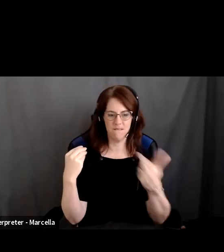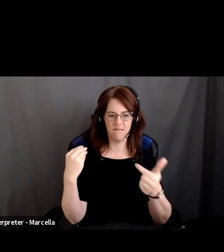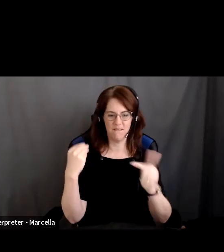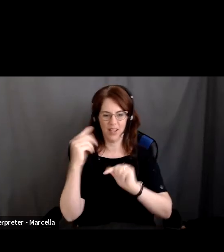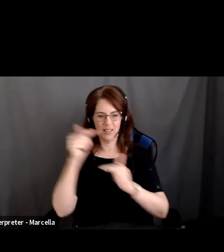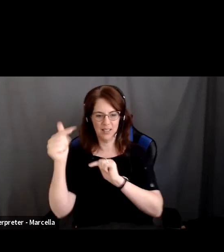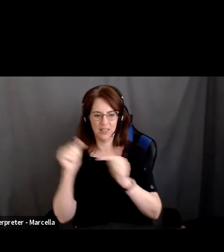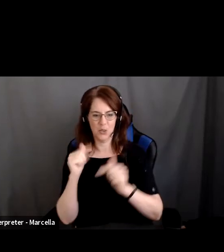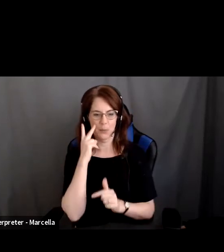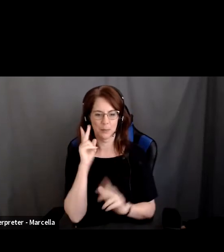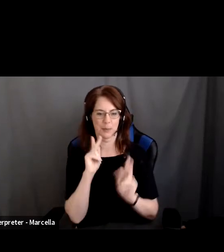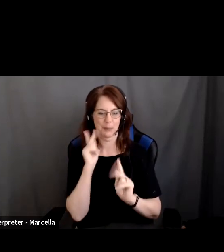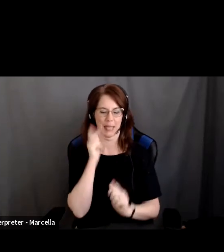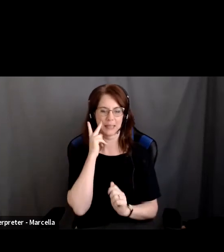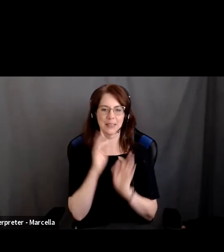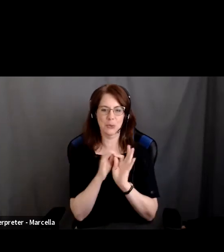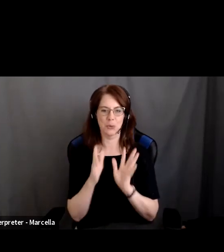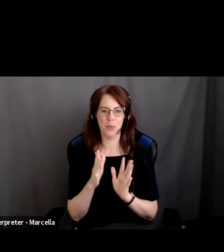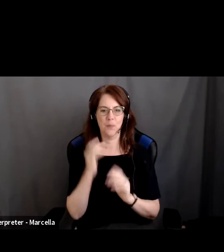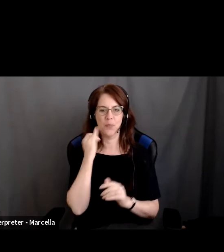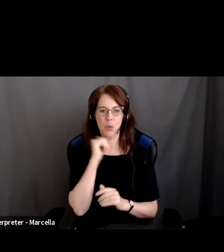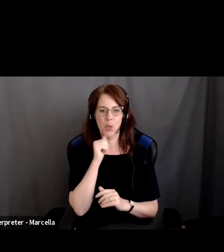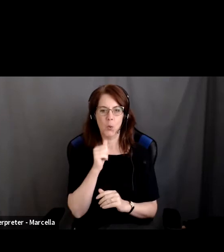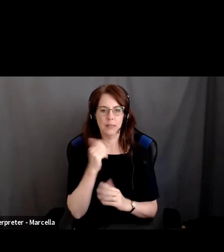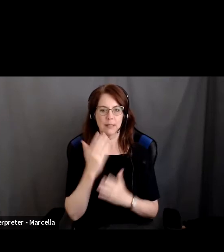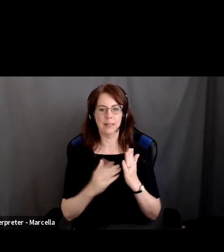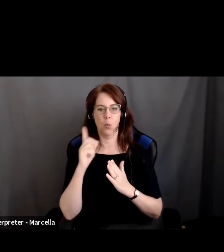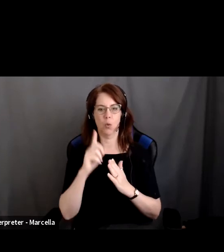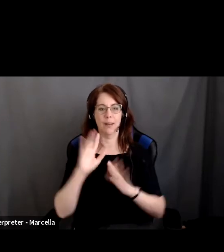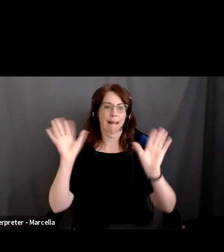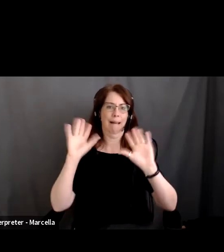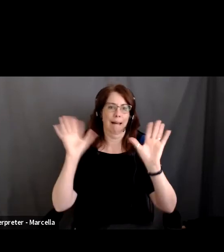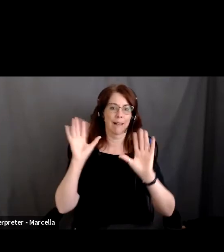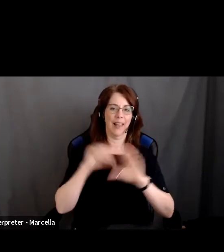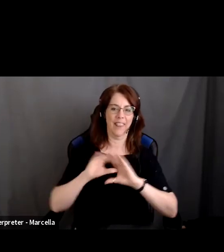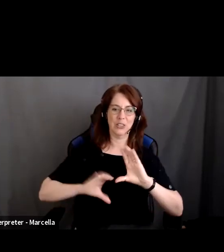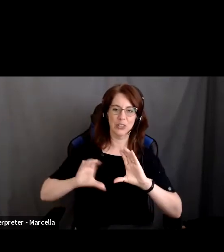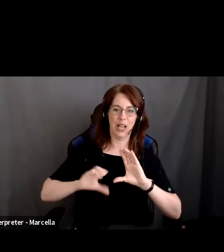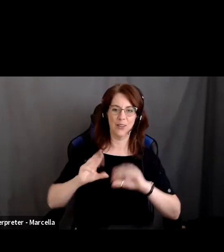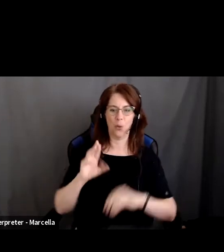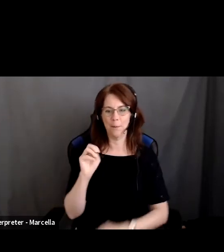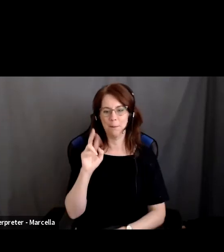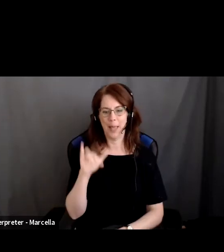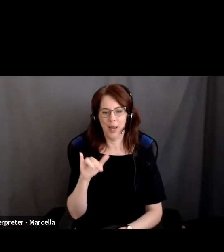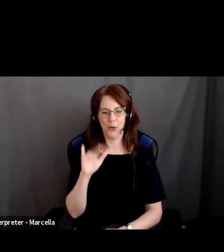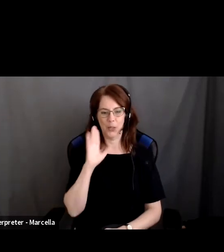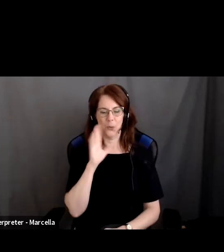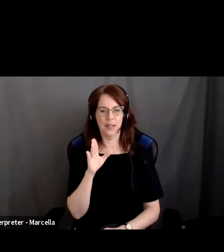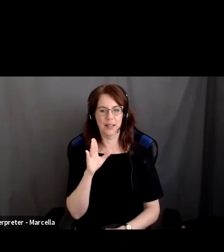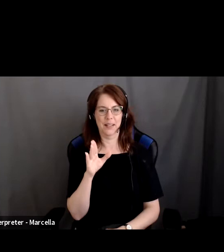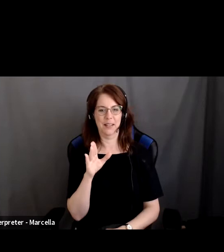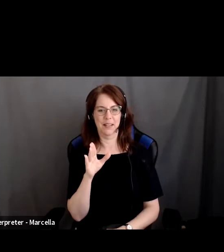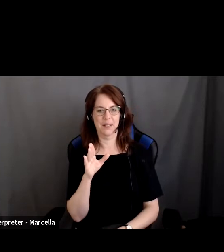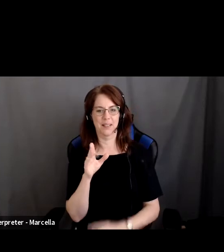the interpreter. If we don't, someone just holler in the chat, or Mary will, I think, rein us